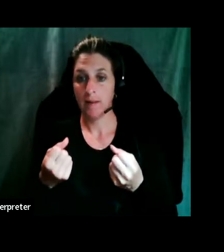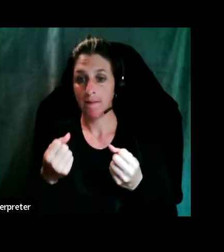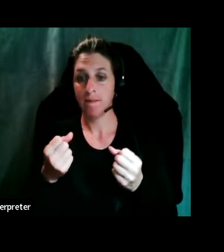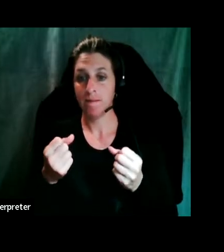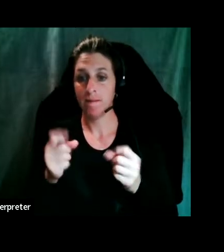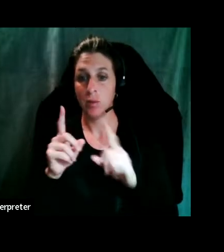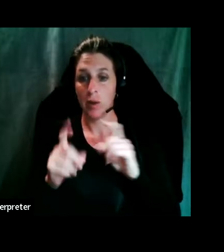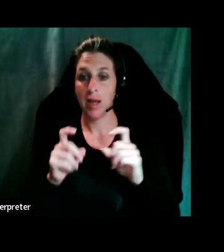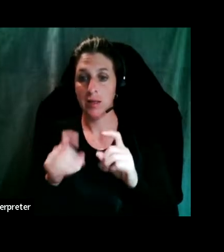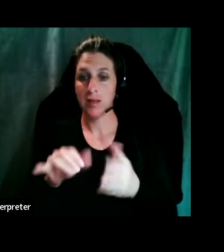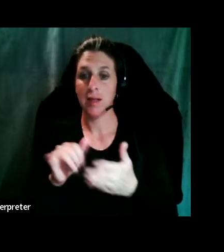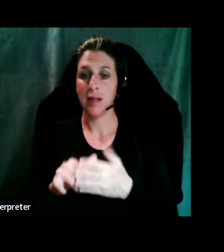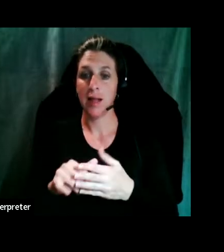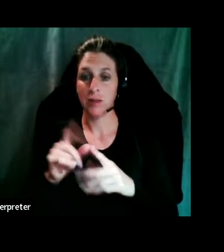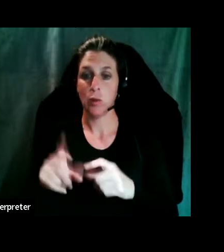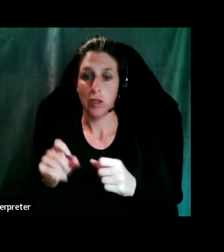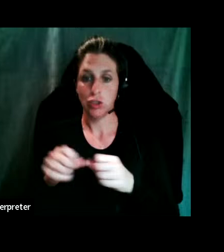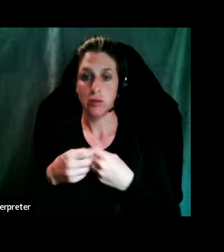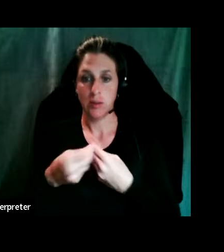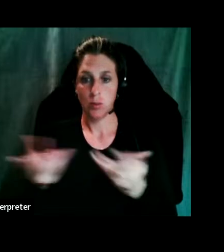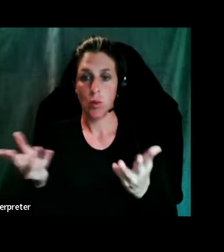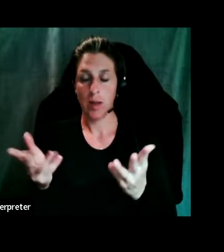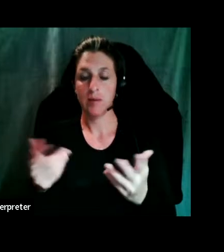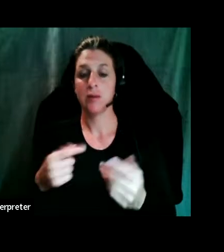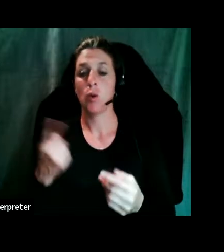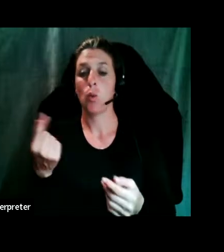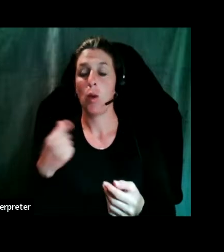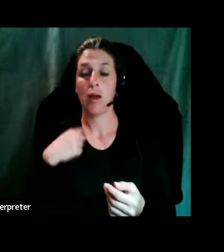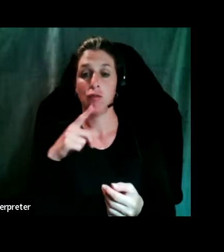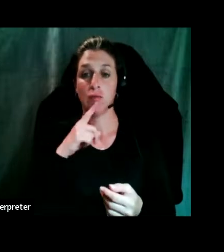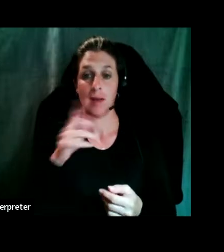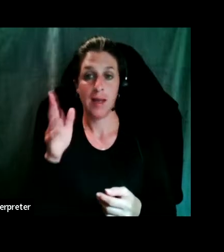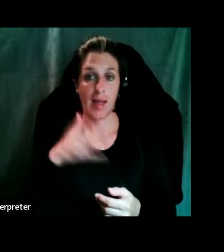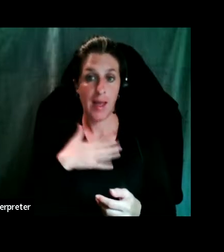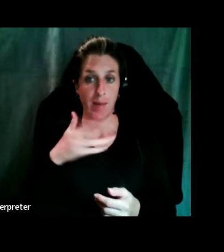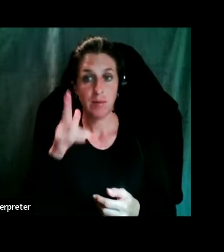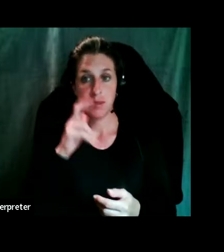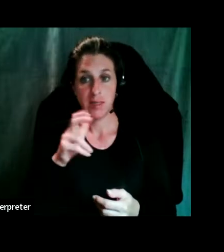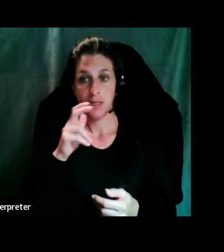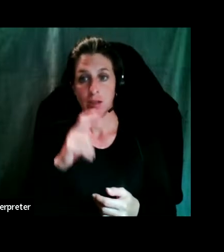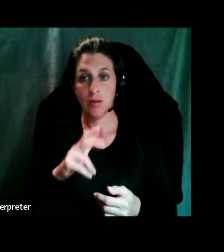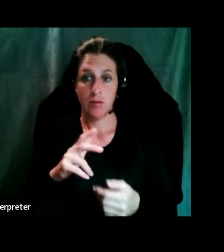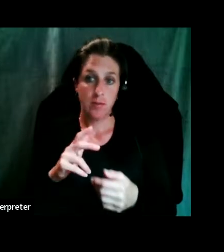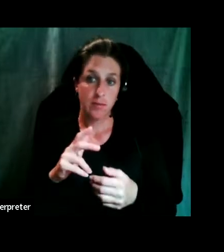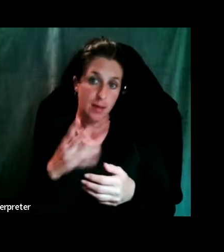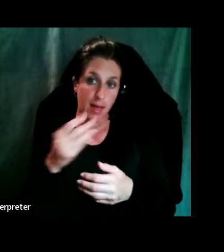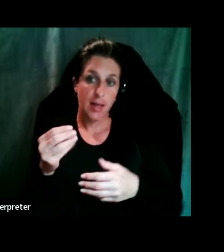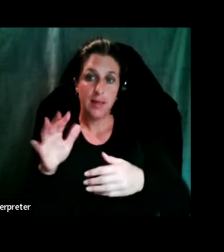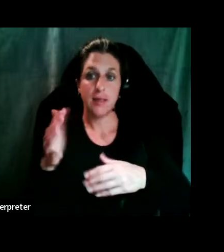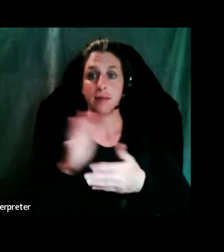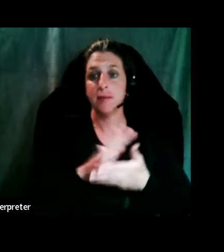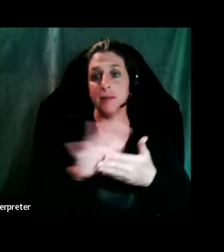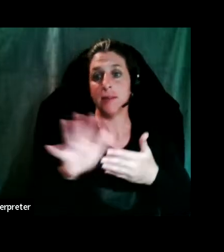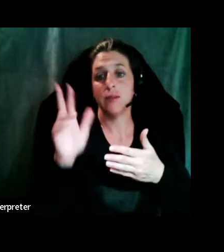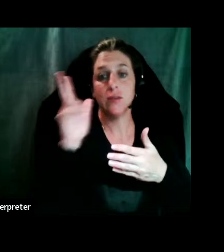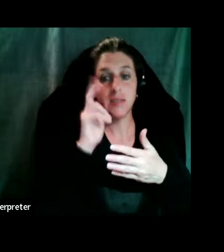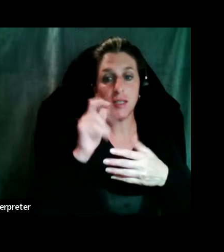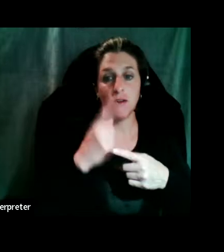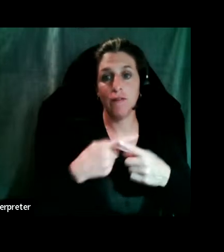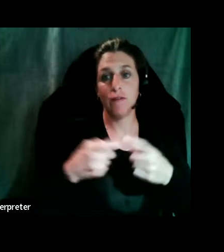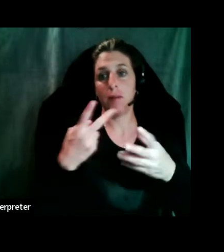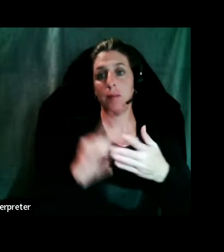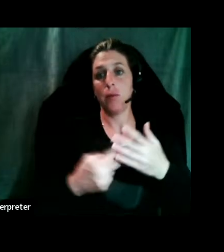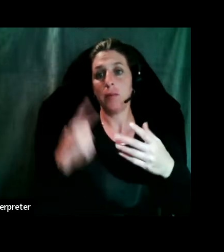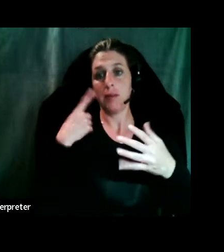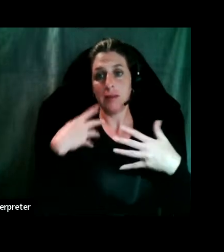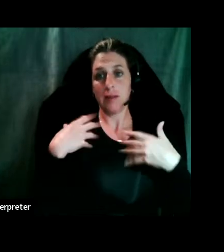Right. I think what I'm really happy to hear, and it's kind of nice to hear from both the mental health and what was